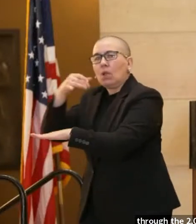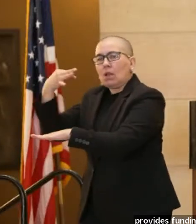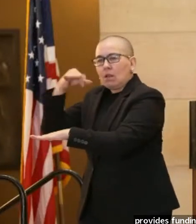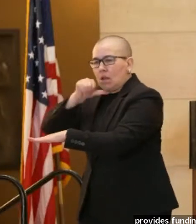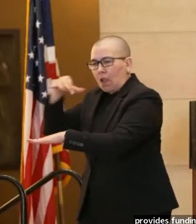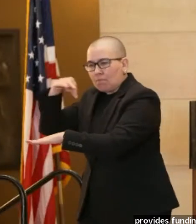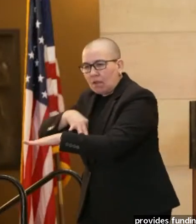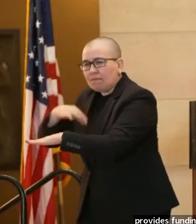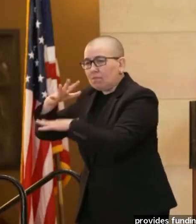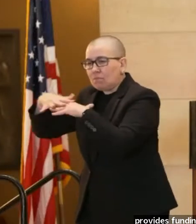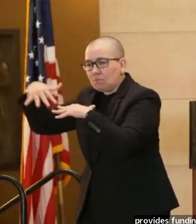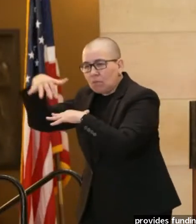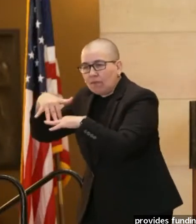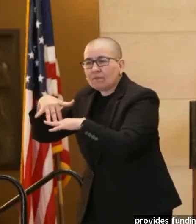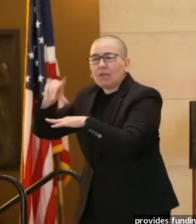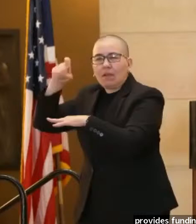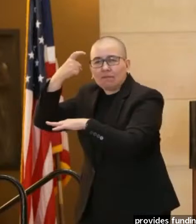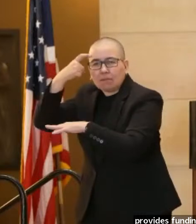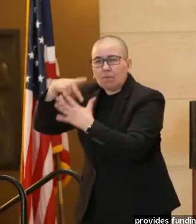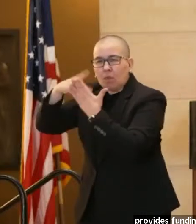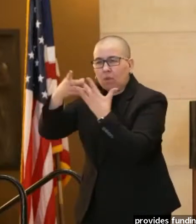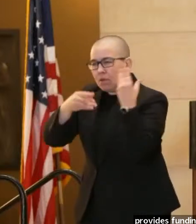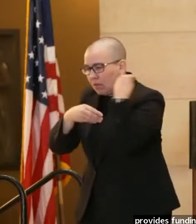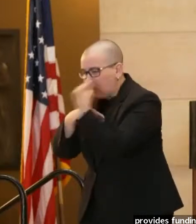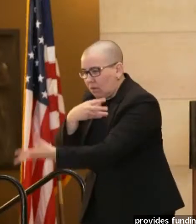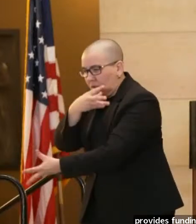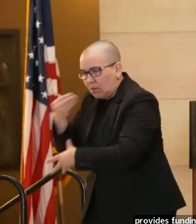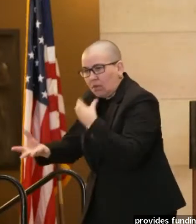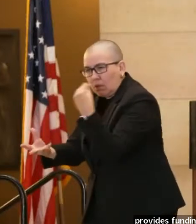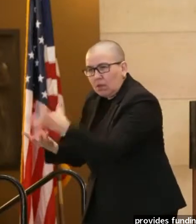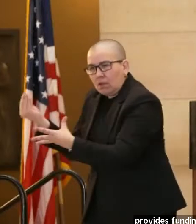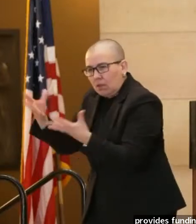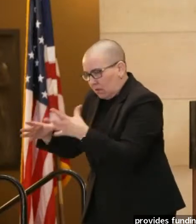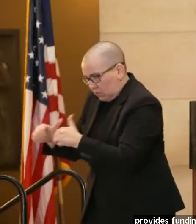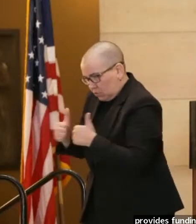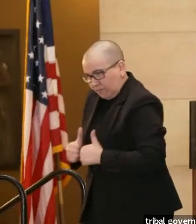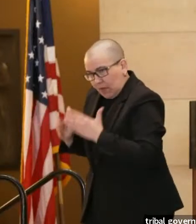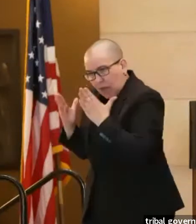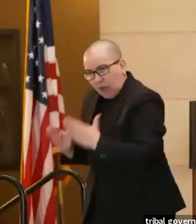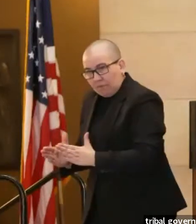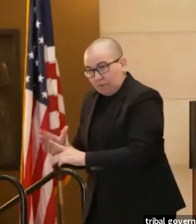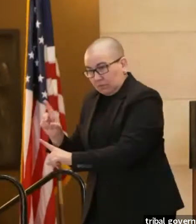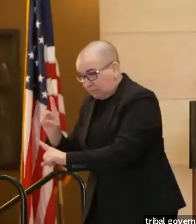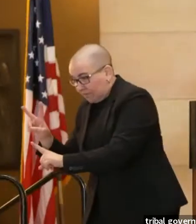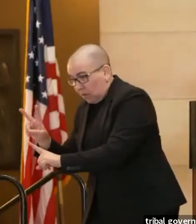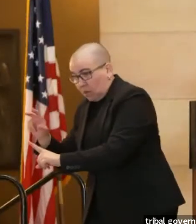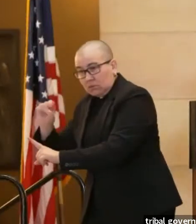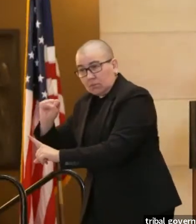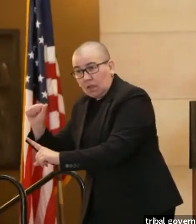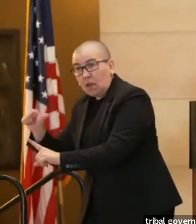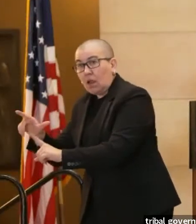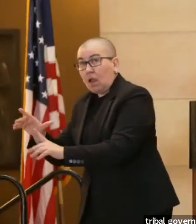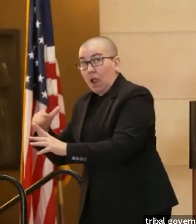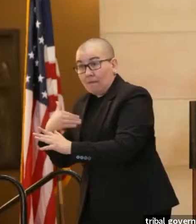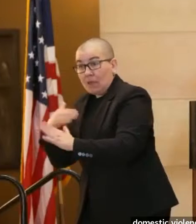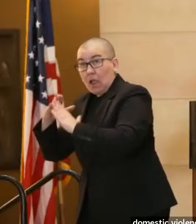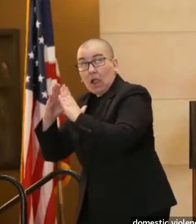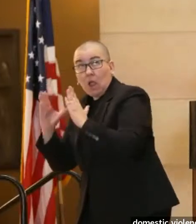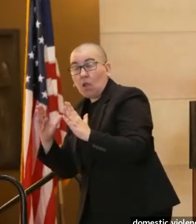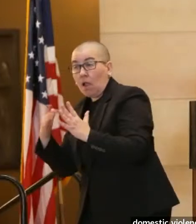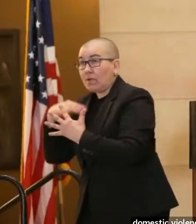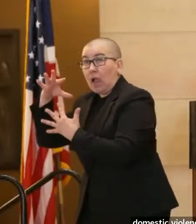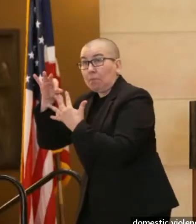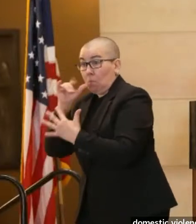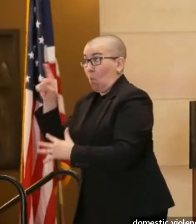government programs to give survivors of domestic violence and sexual assault in Minnesota more housing options as they put their lives back